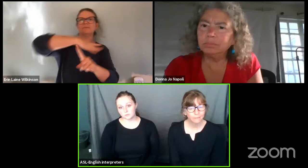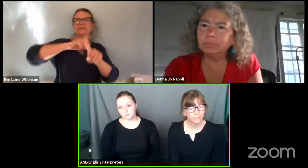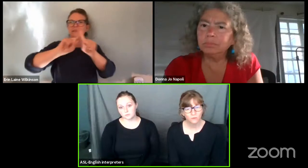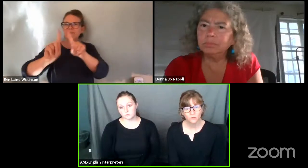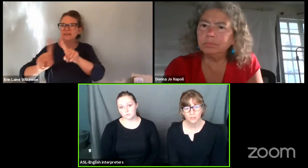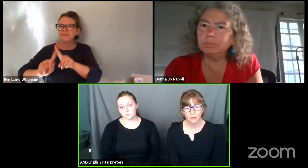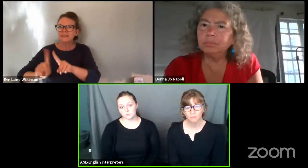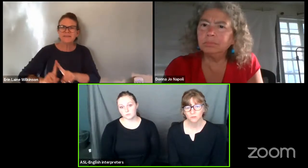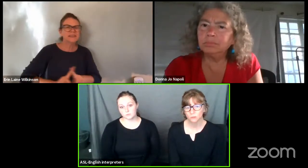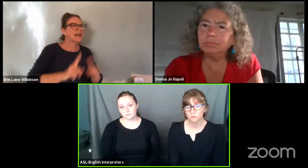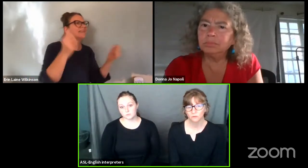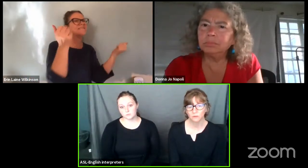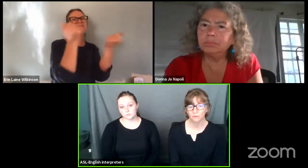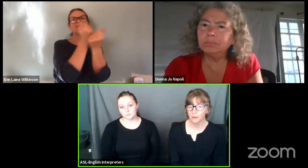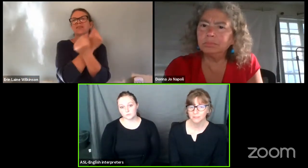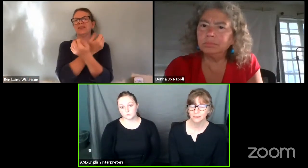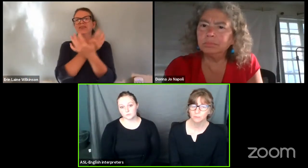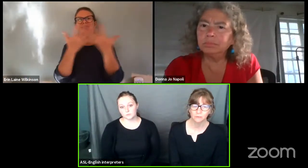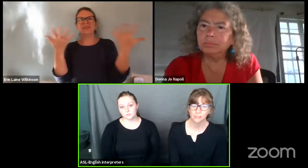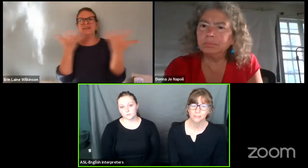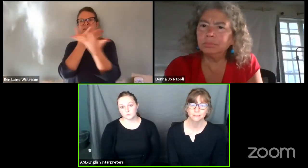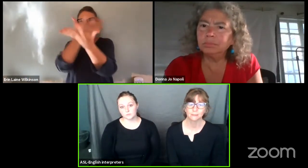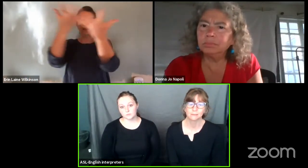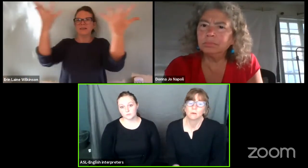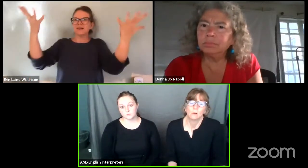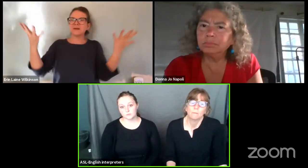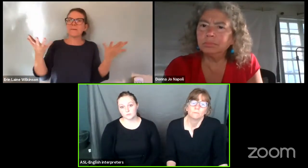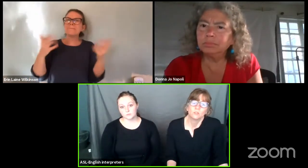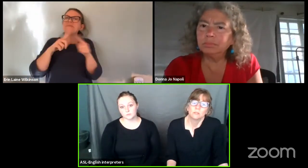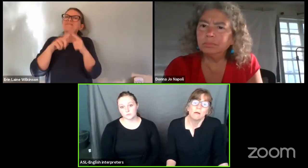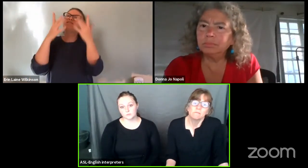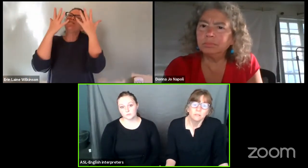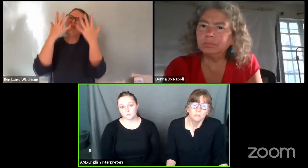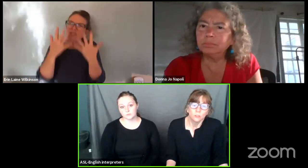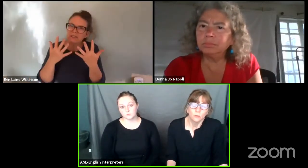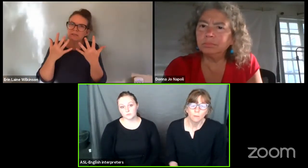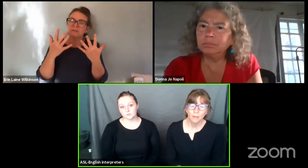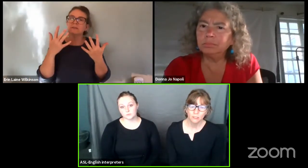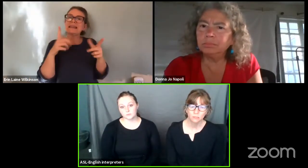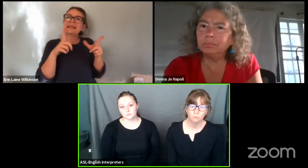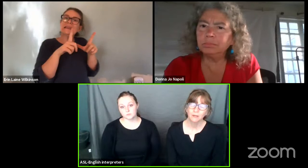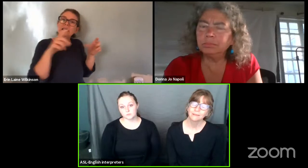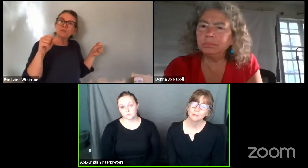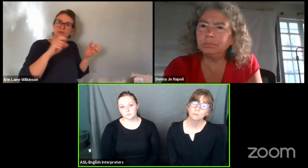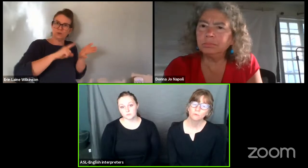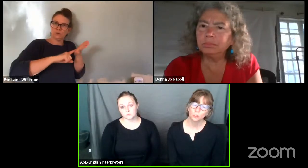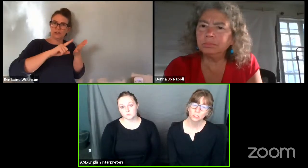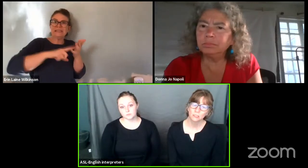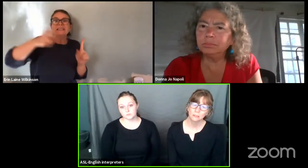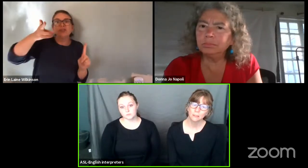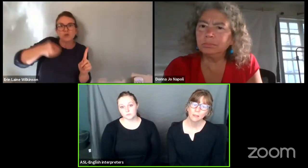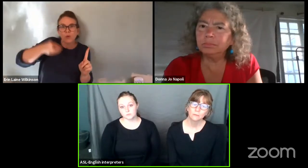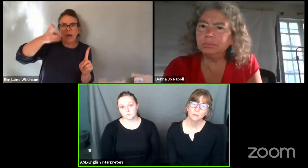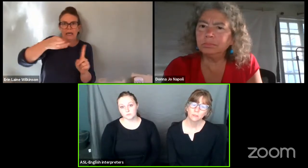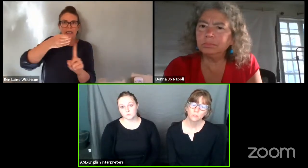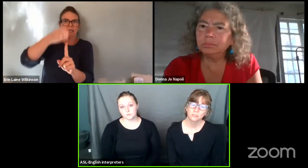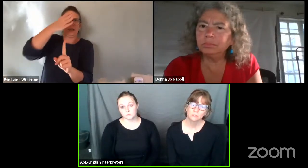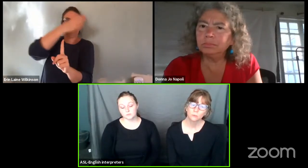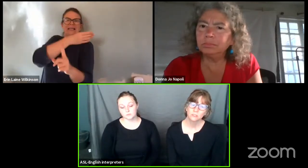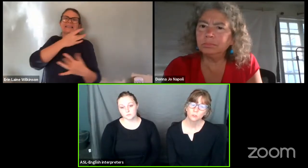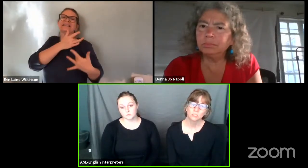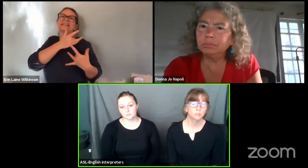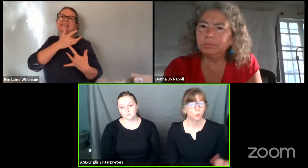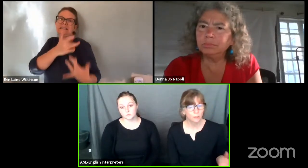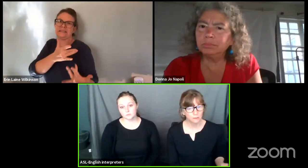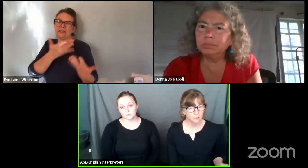family backgrounds. They have all sorts of different environments they've been raised in, just everything that you can imagine. But I think, unfortunately, the